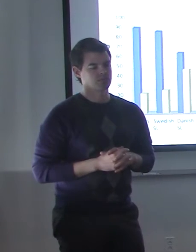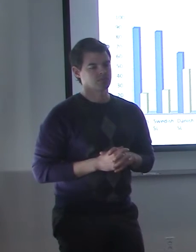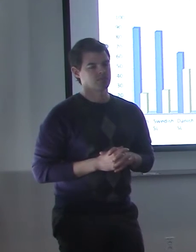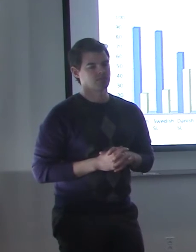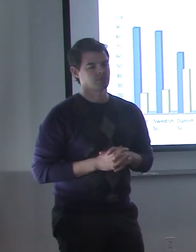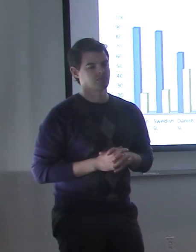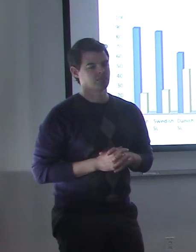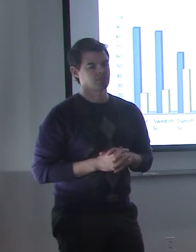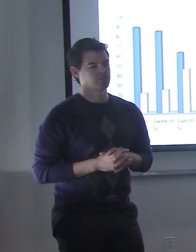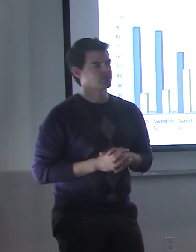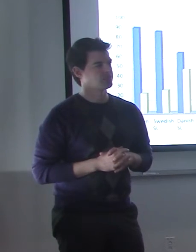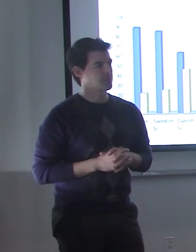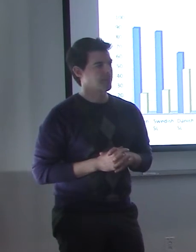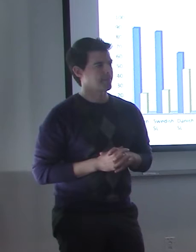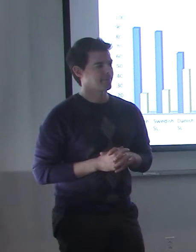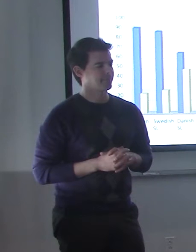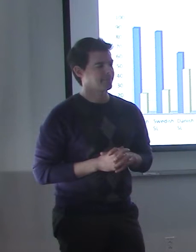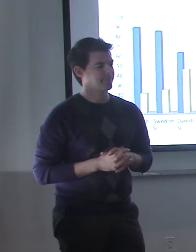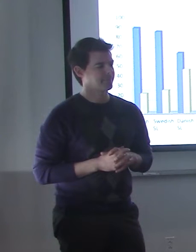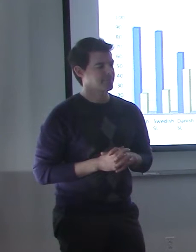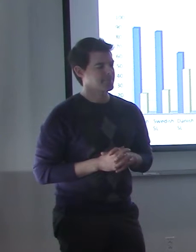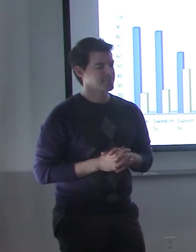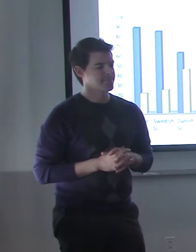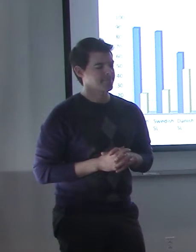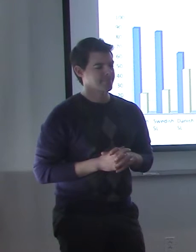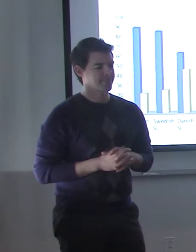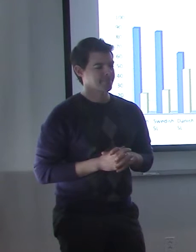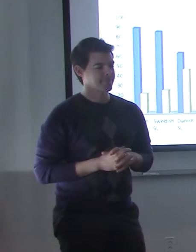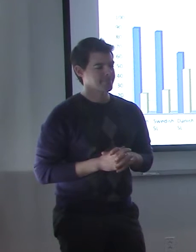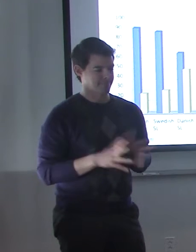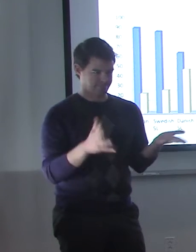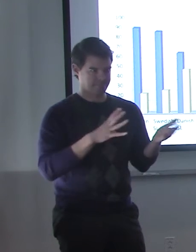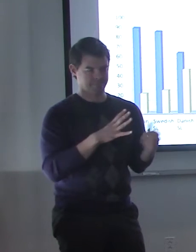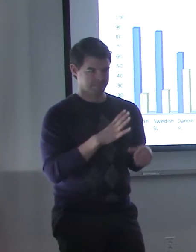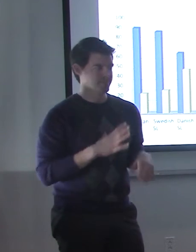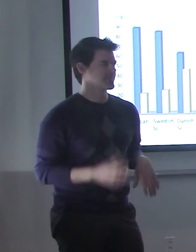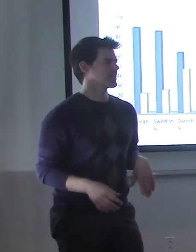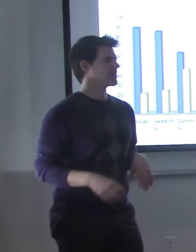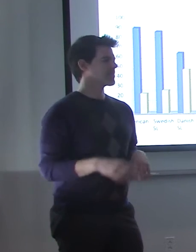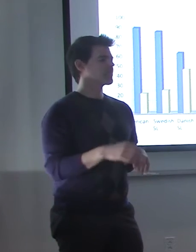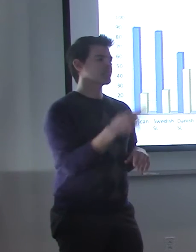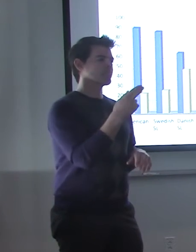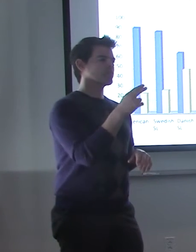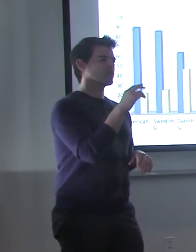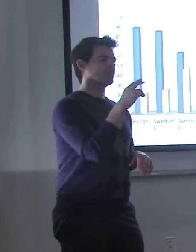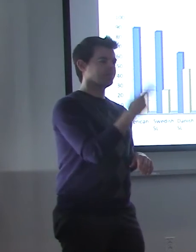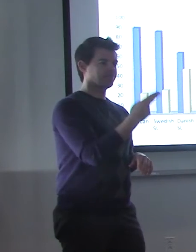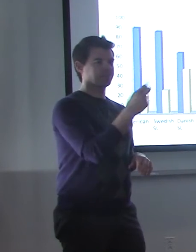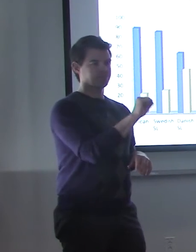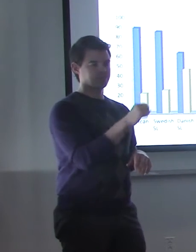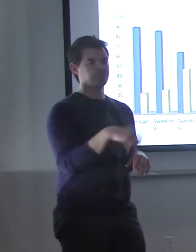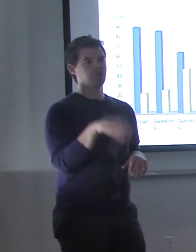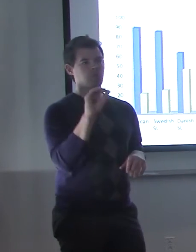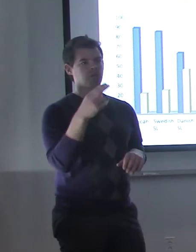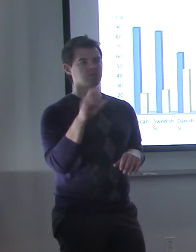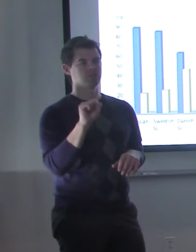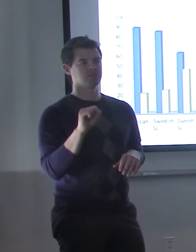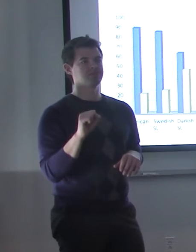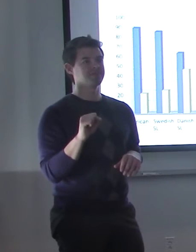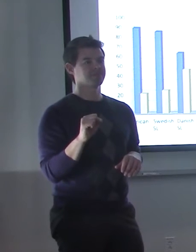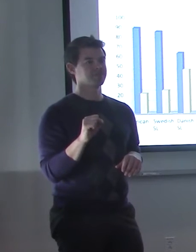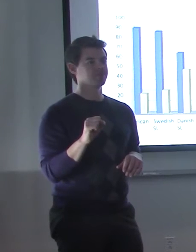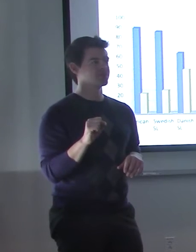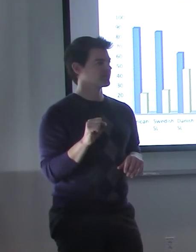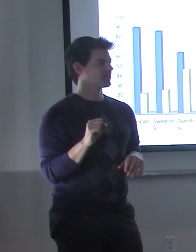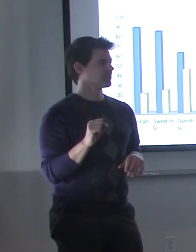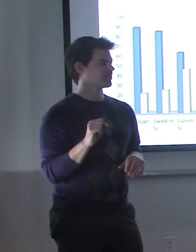two different types of handshakes, we saw a couple of studies that are sort of foundational in this